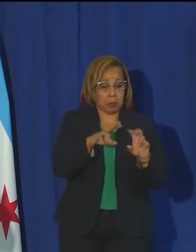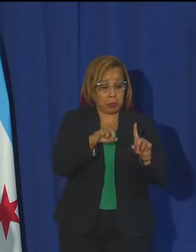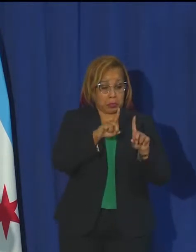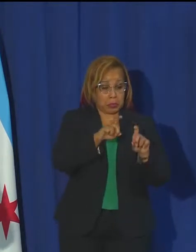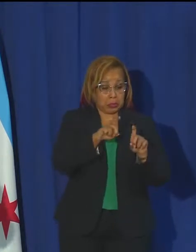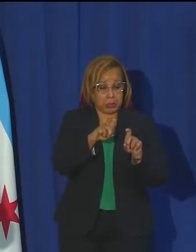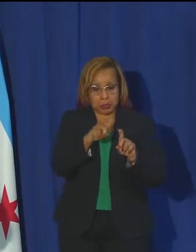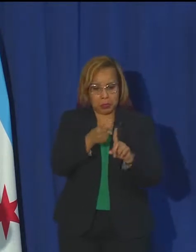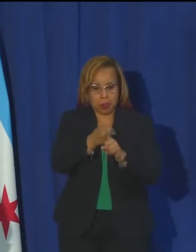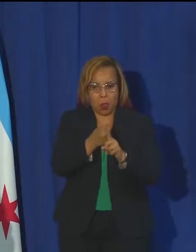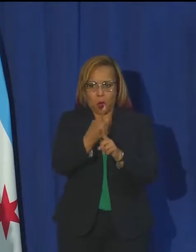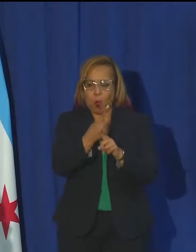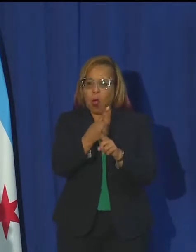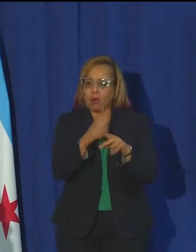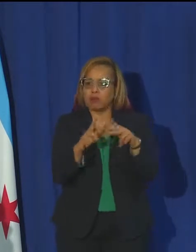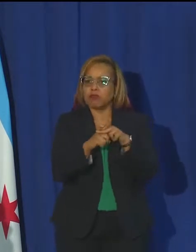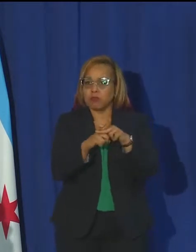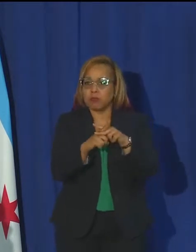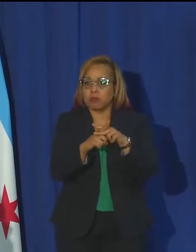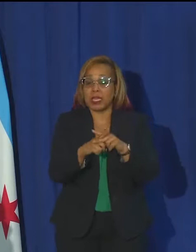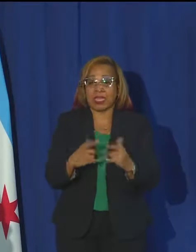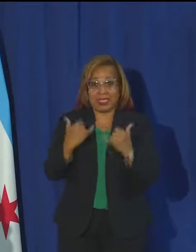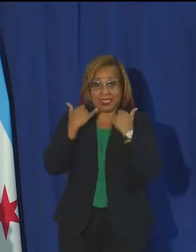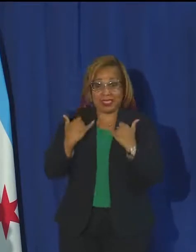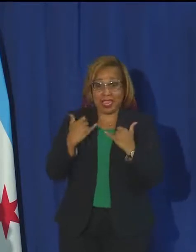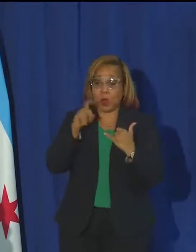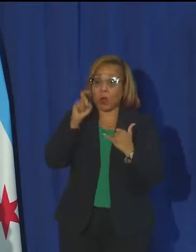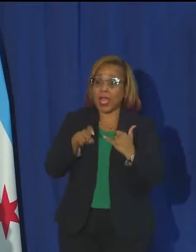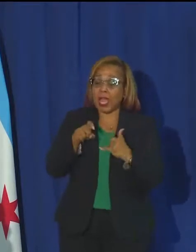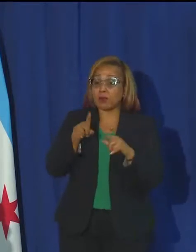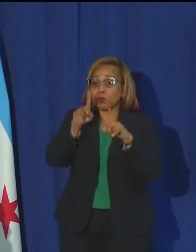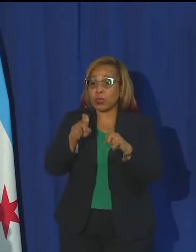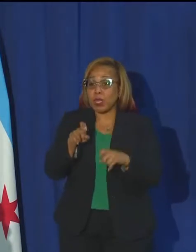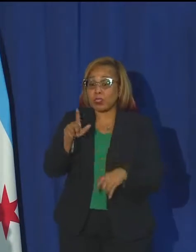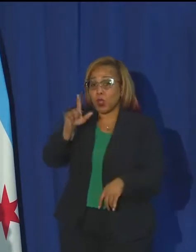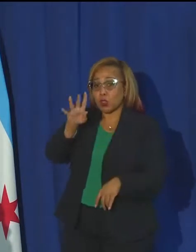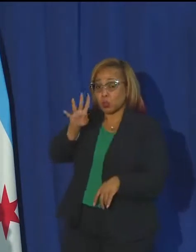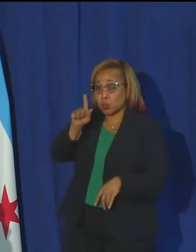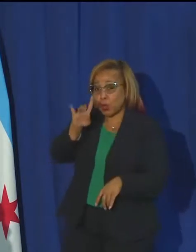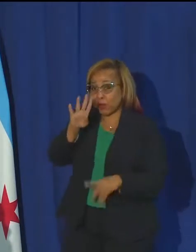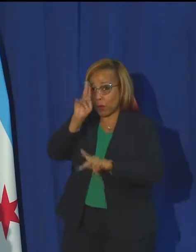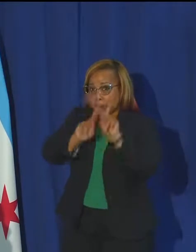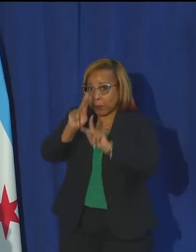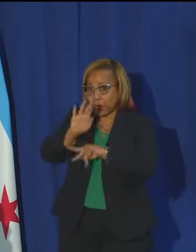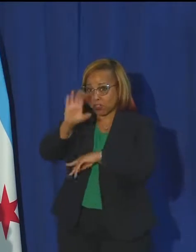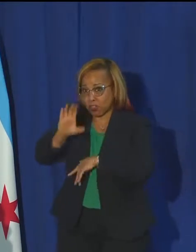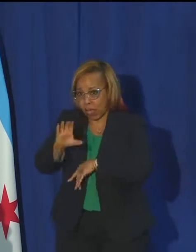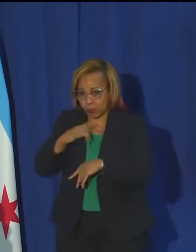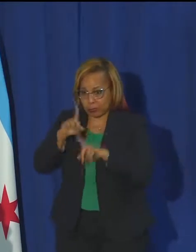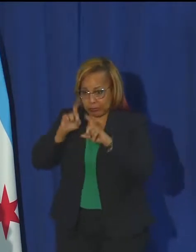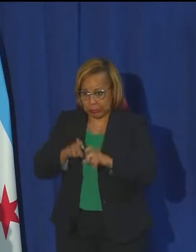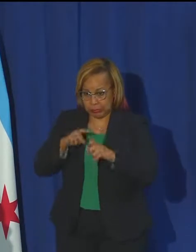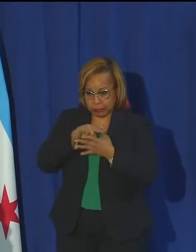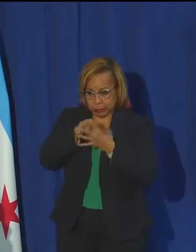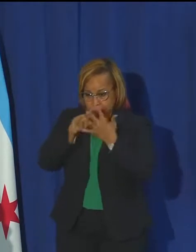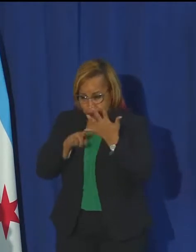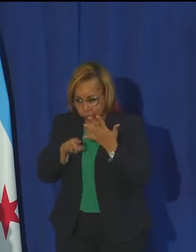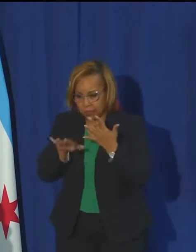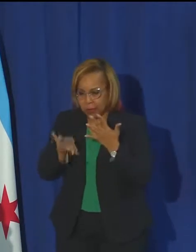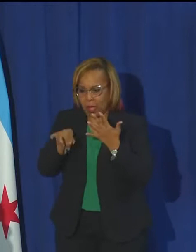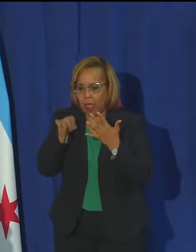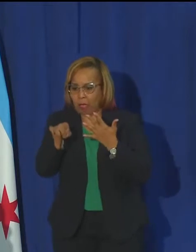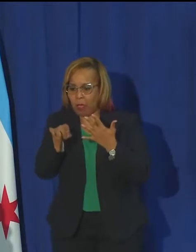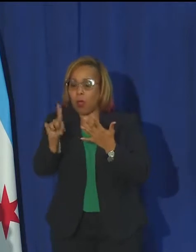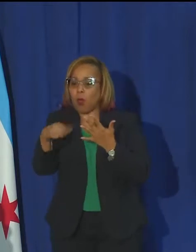case. As of today, we have to test 24 people in Chicago to find one